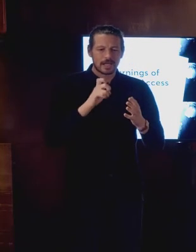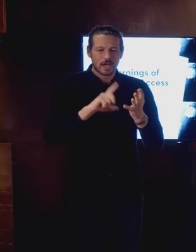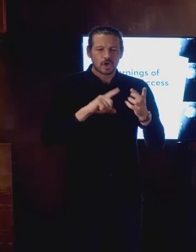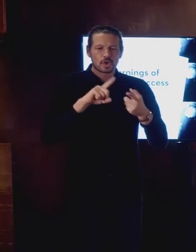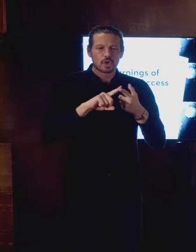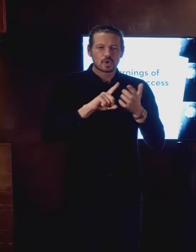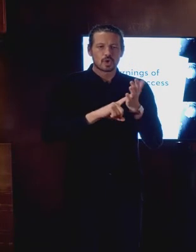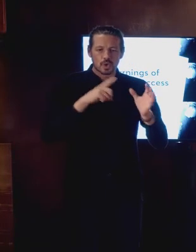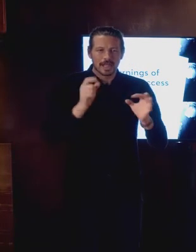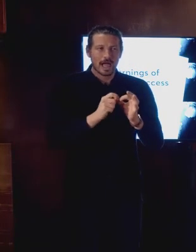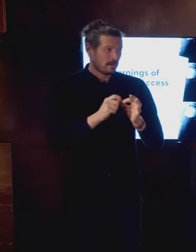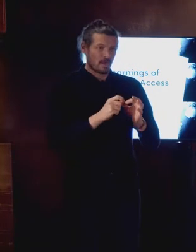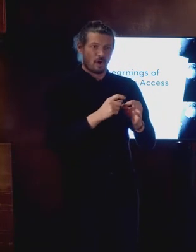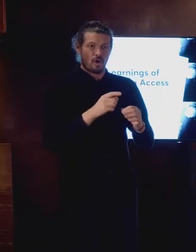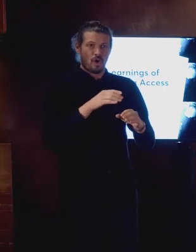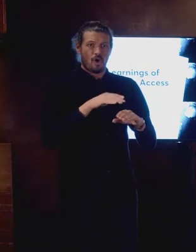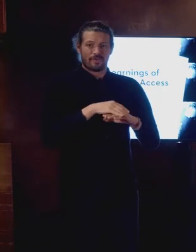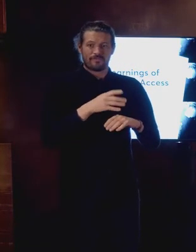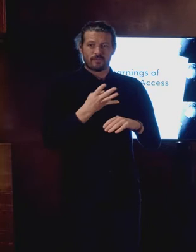over 4,500 cues in QLab.